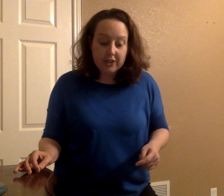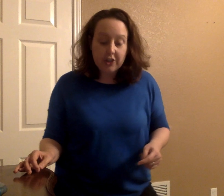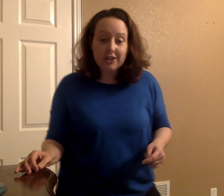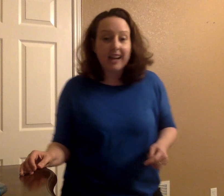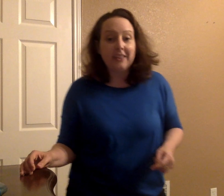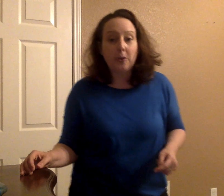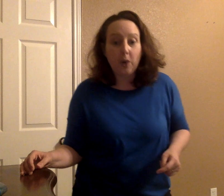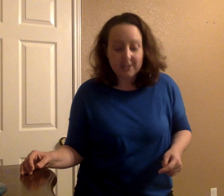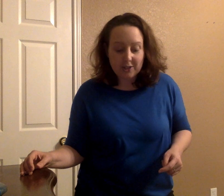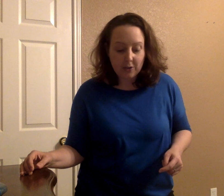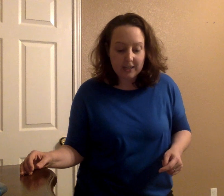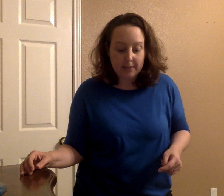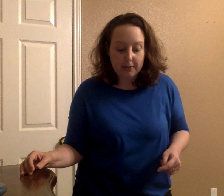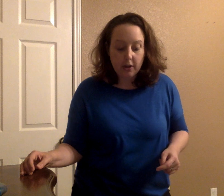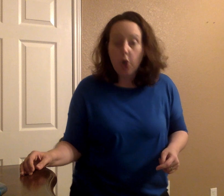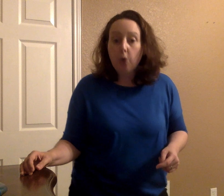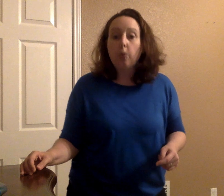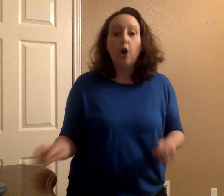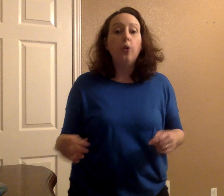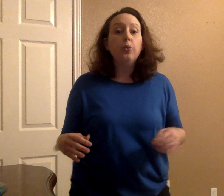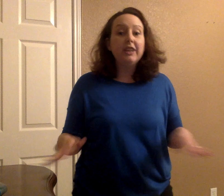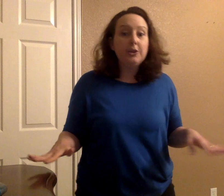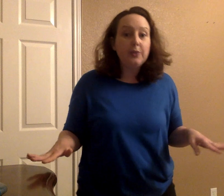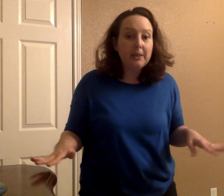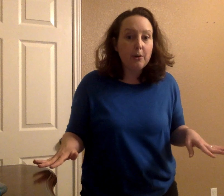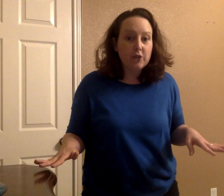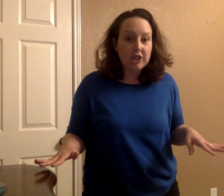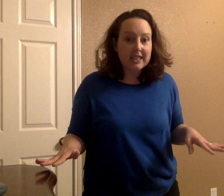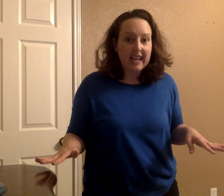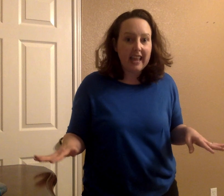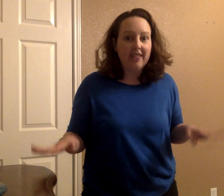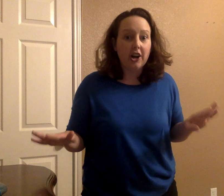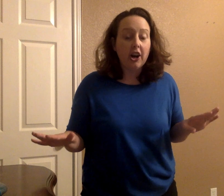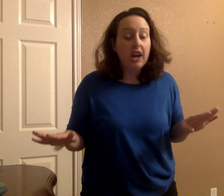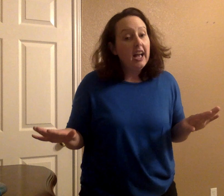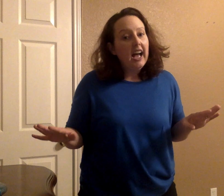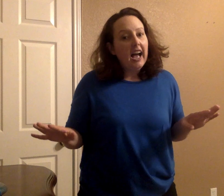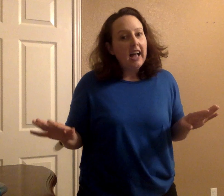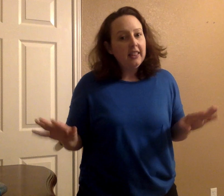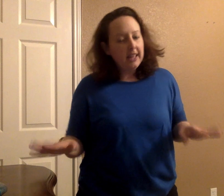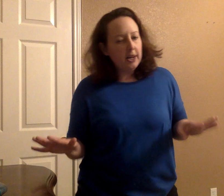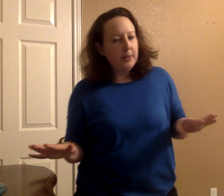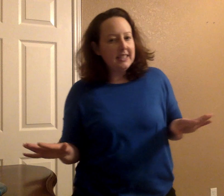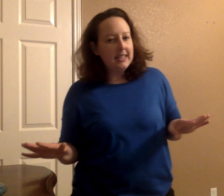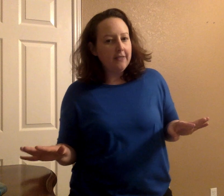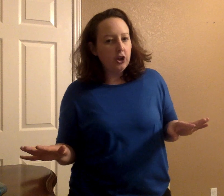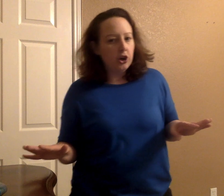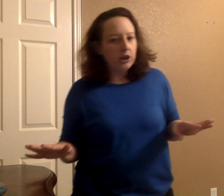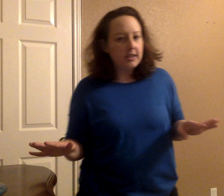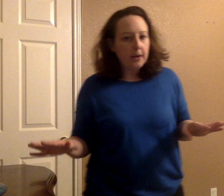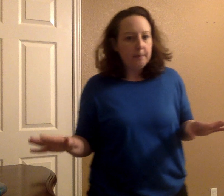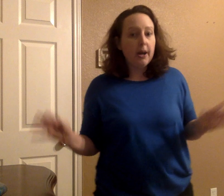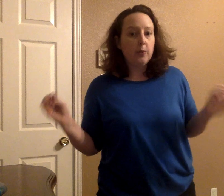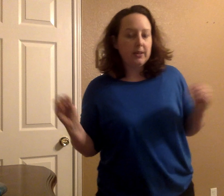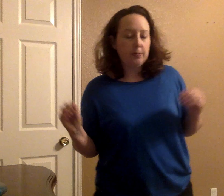winter's night that was so deep. We're only doing the motions, and they're a little bit difficult, but with